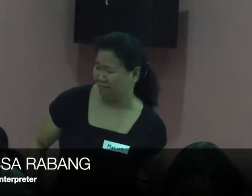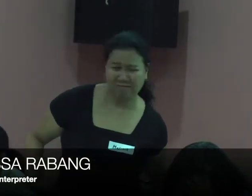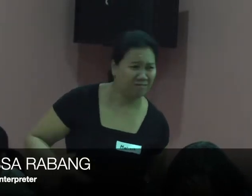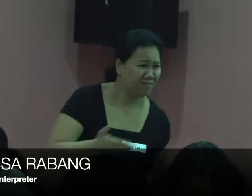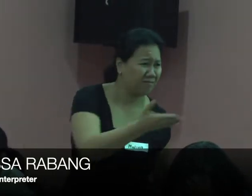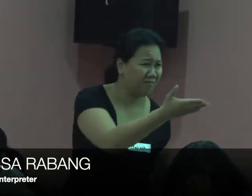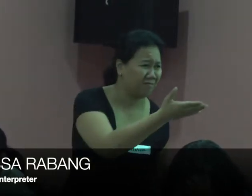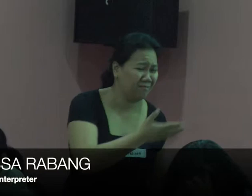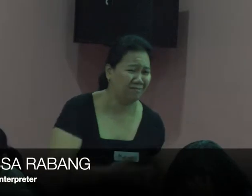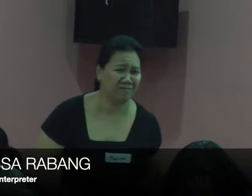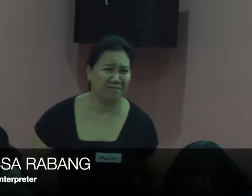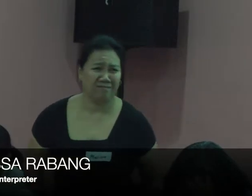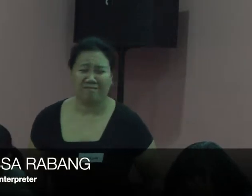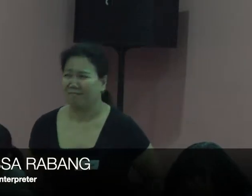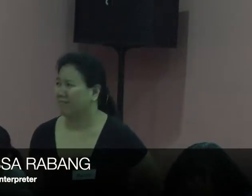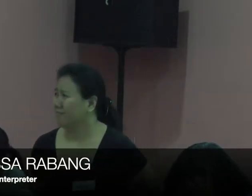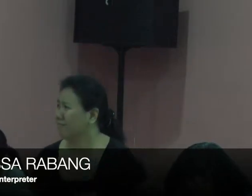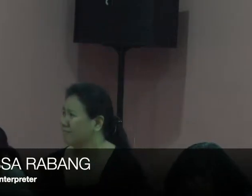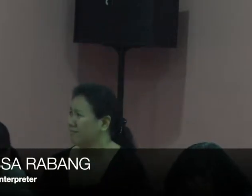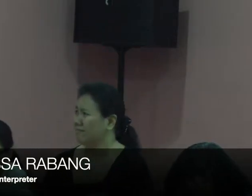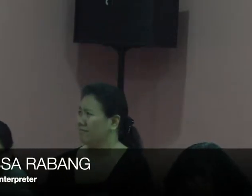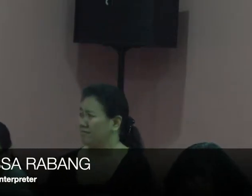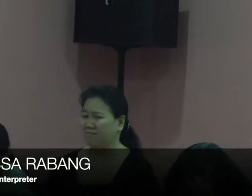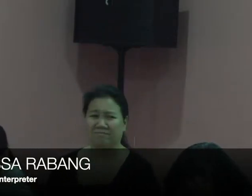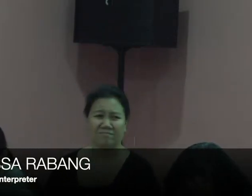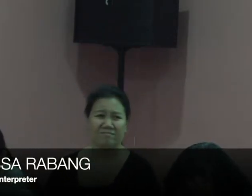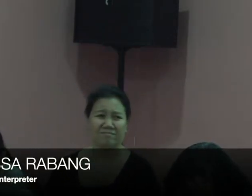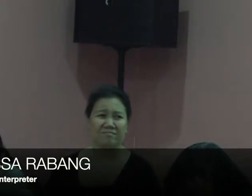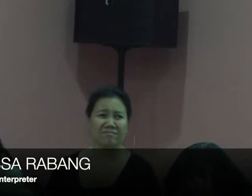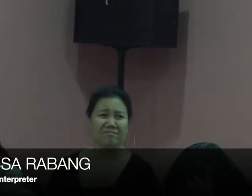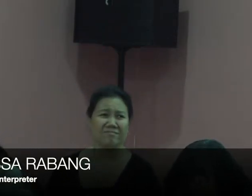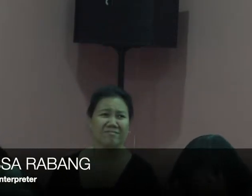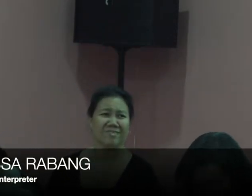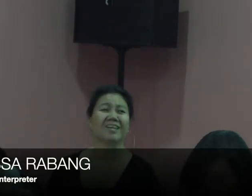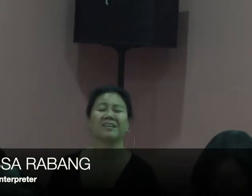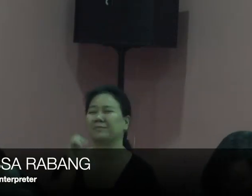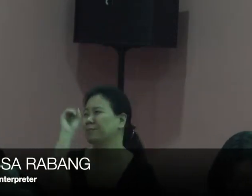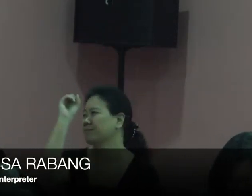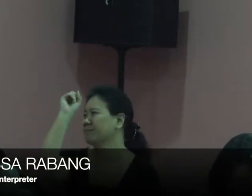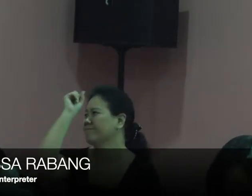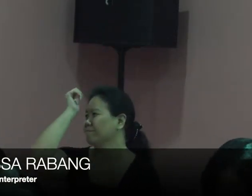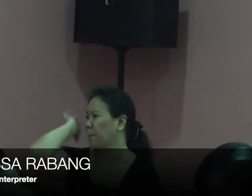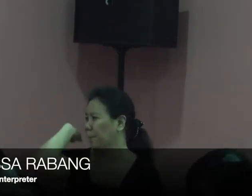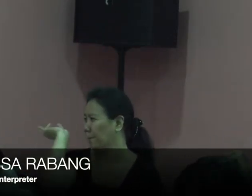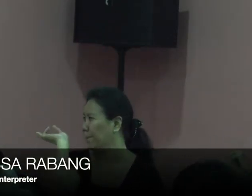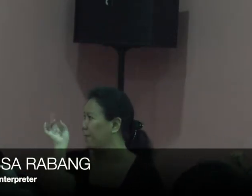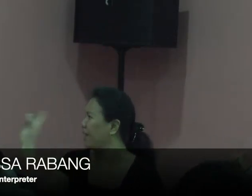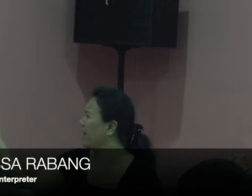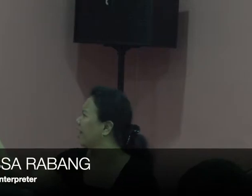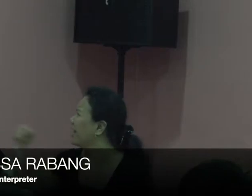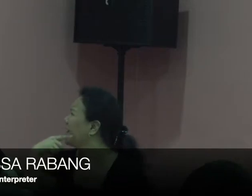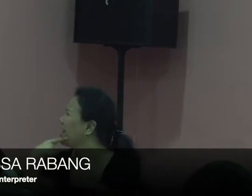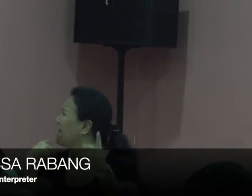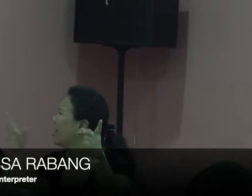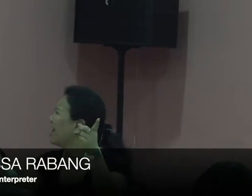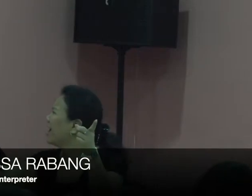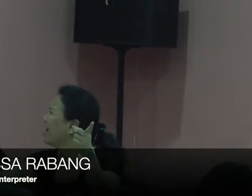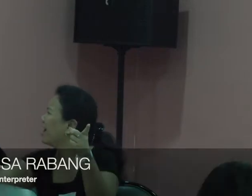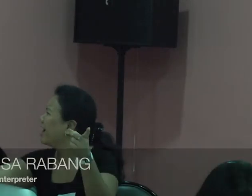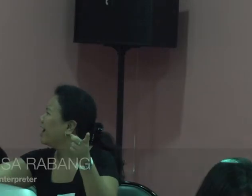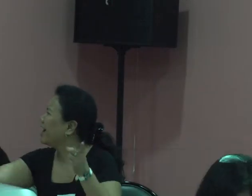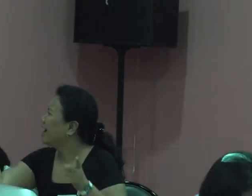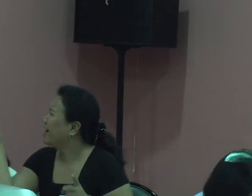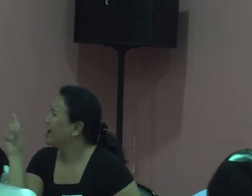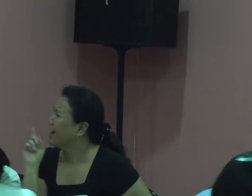Sorry, but can we finish Jason first? I was advised, hanggang 4 lang pala tayo dito. Ay, okay. Hindi ko alam. So, nag-extend tayo ng isang hours